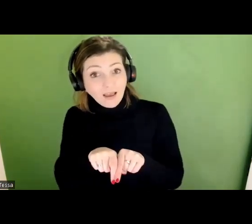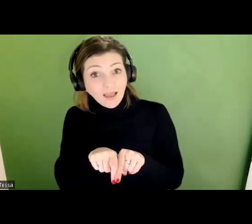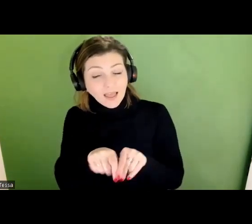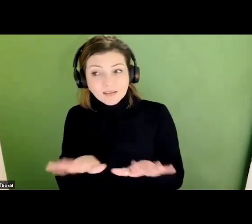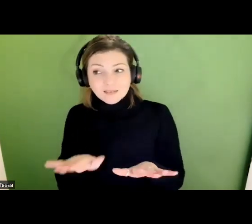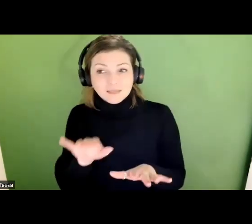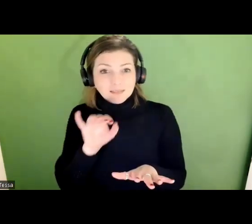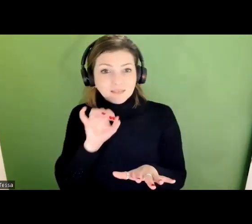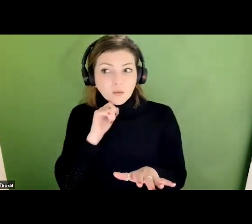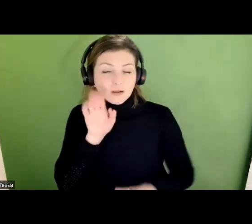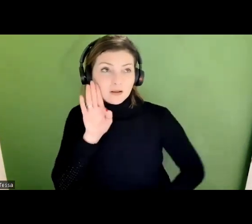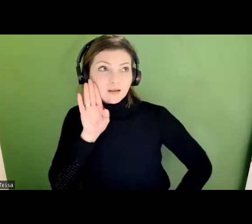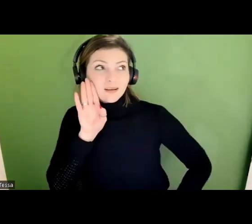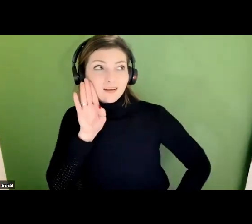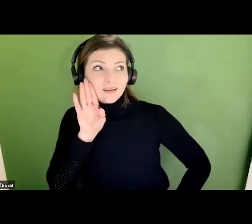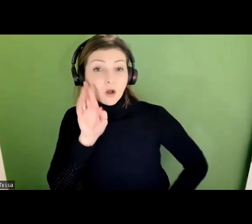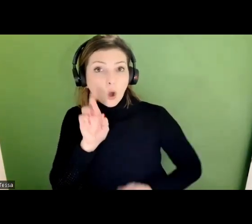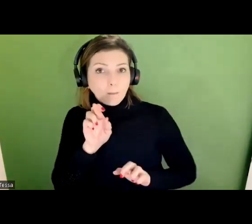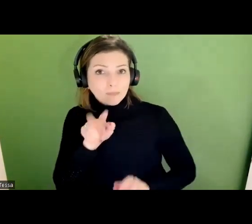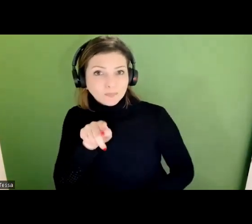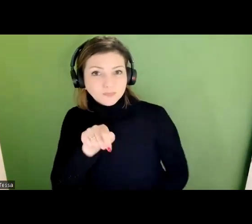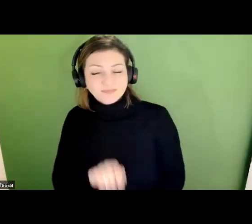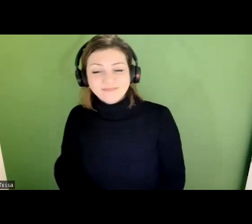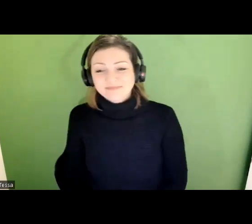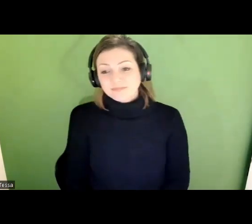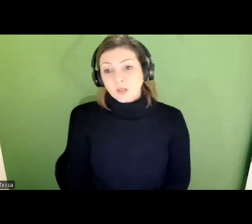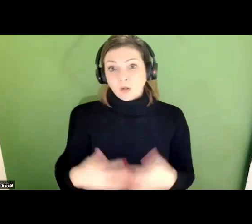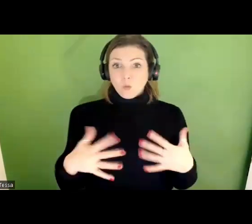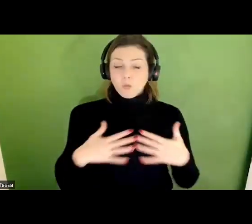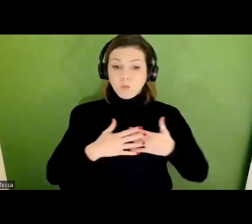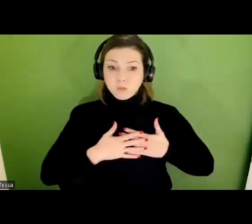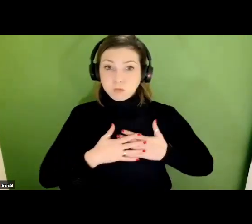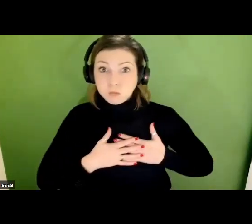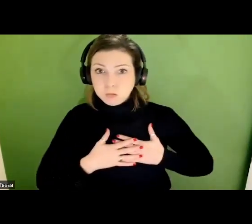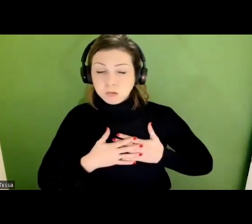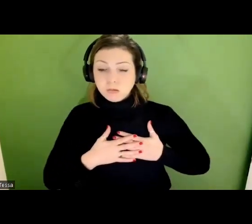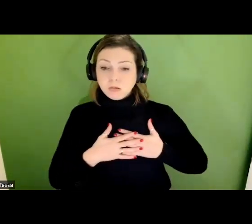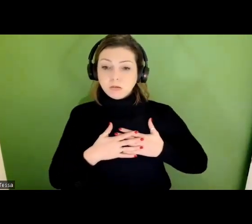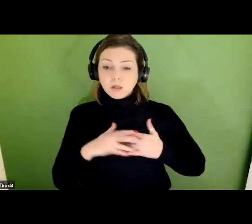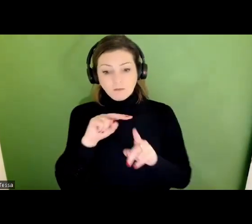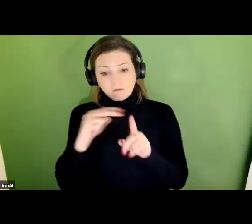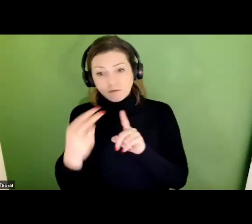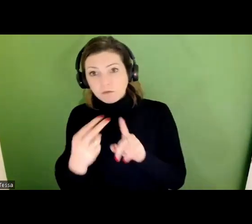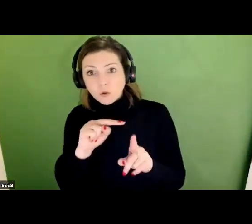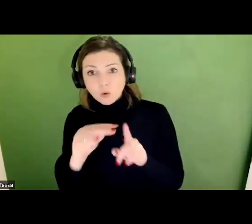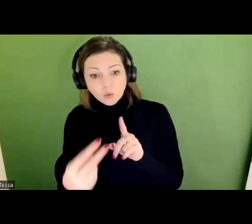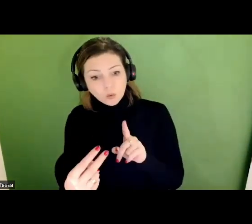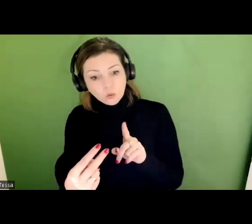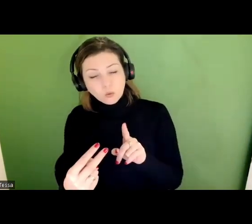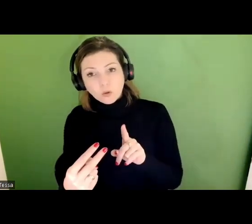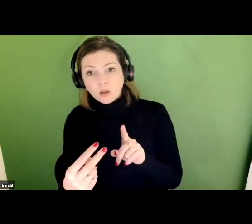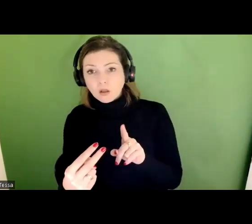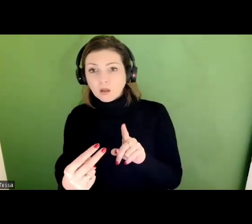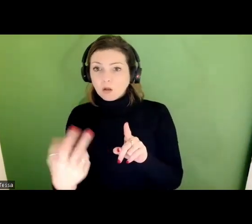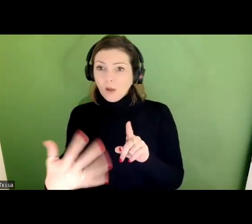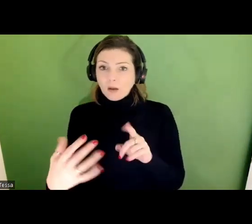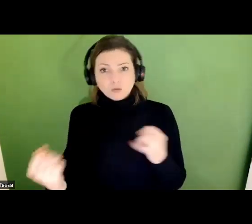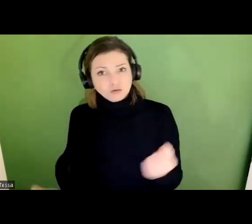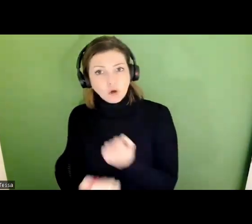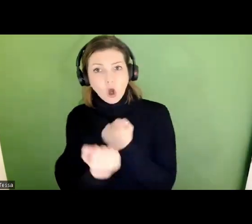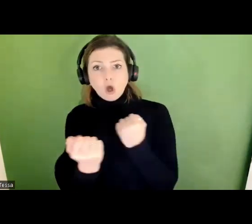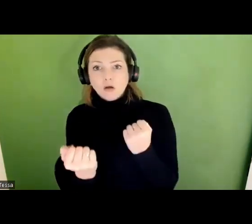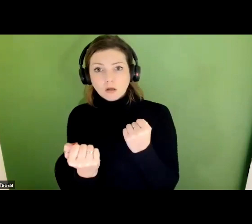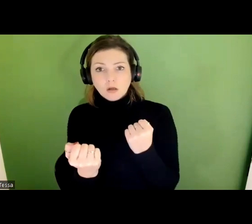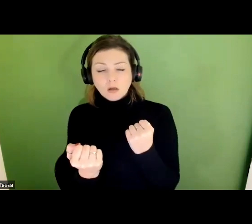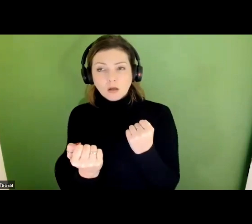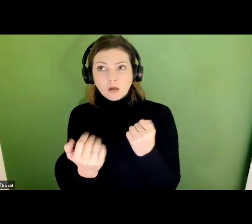out. What a heartfelt and incredible piece. Again, the viewpoint so strong as you took us into that shed